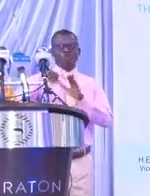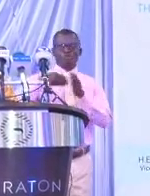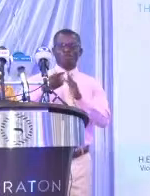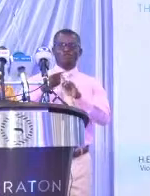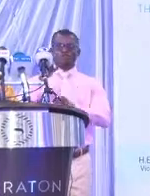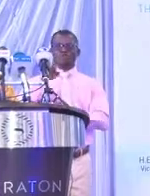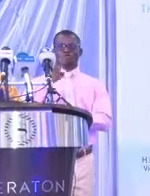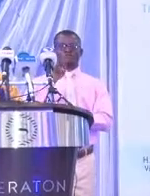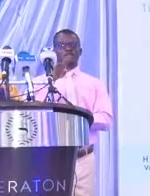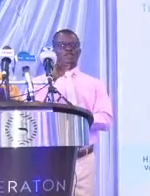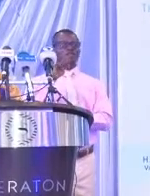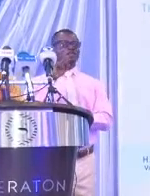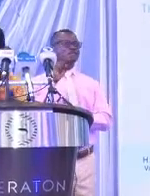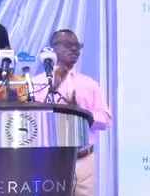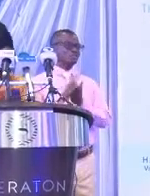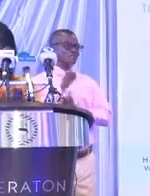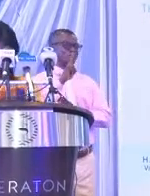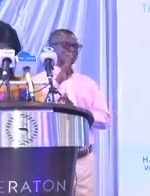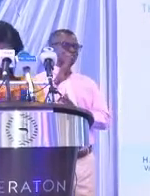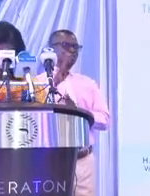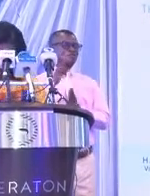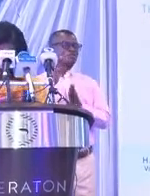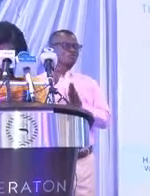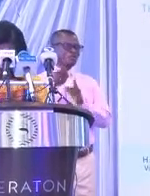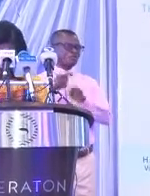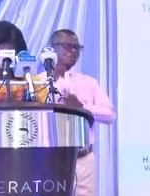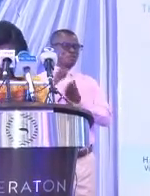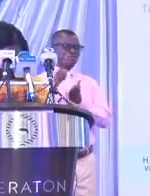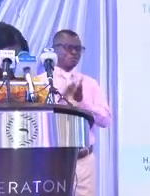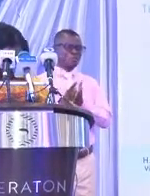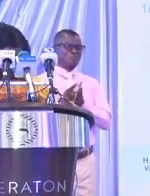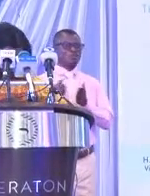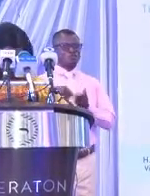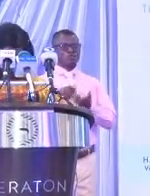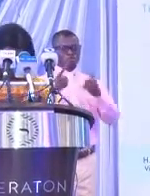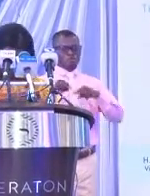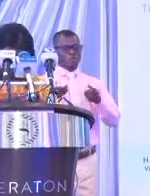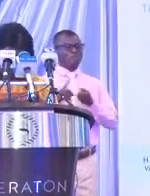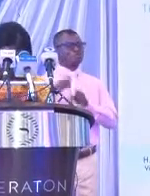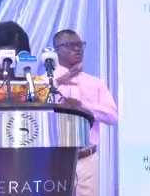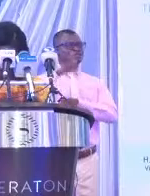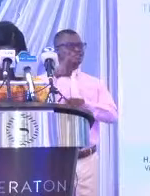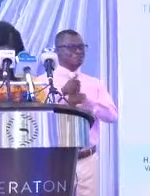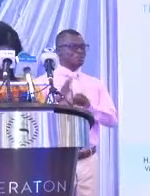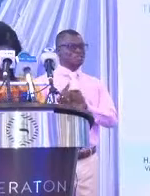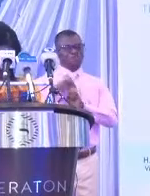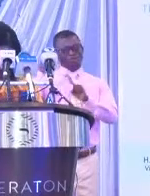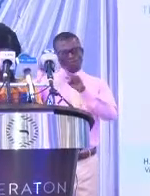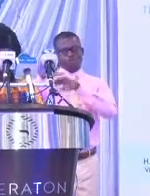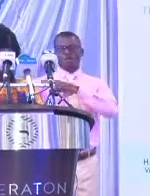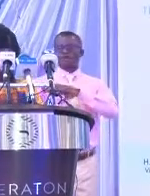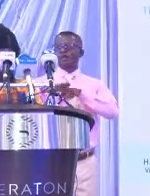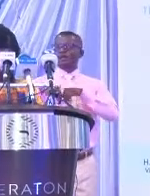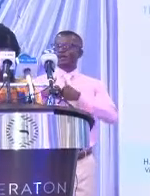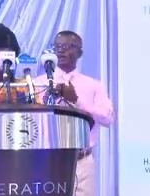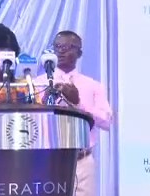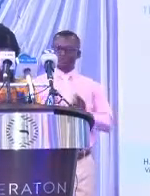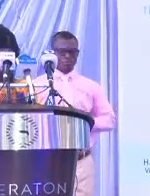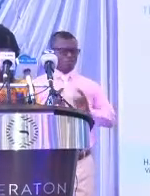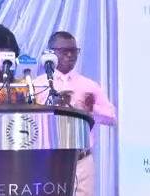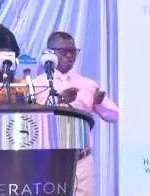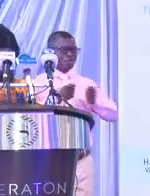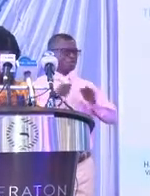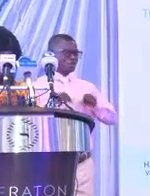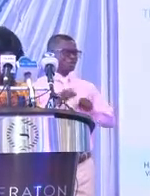Veritas University Faculty of Law is Olufumi Adun, here once again to establish her point on how human trafficking can be combated using